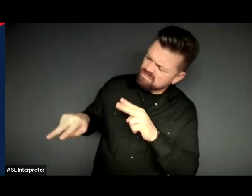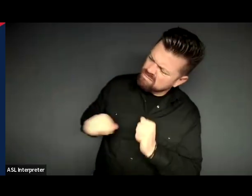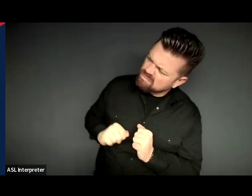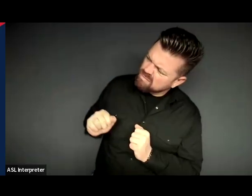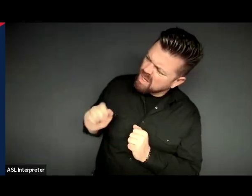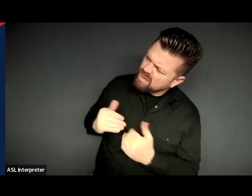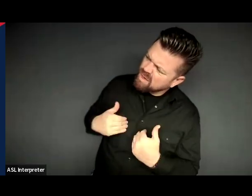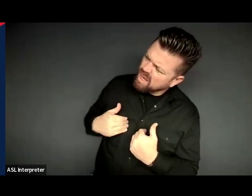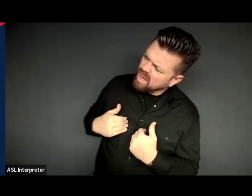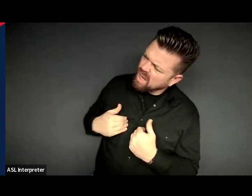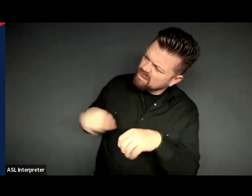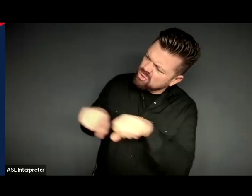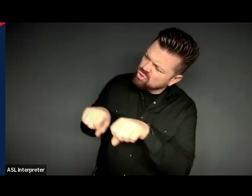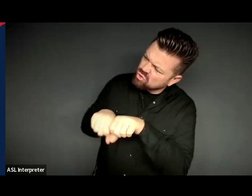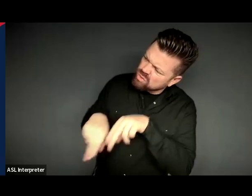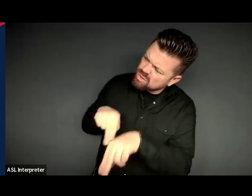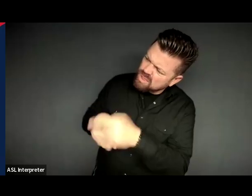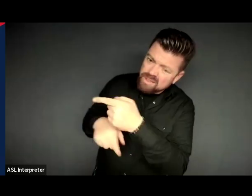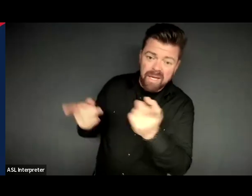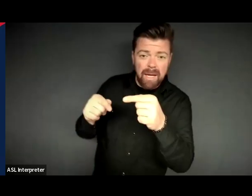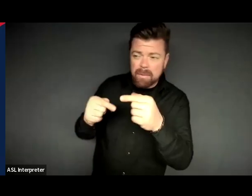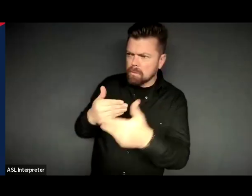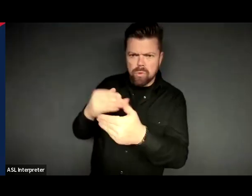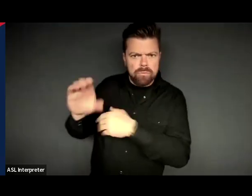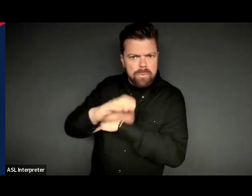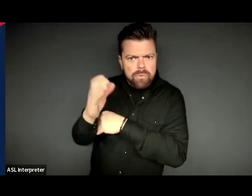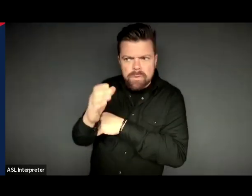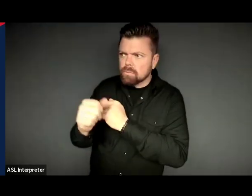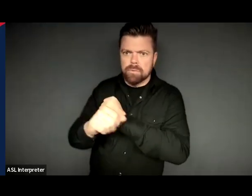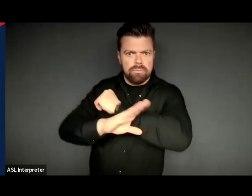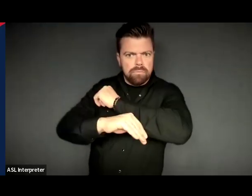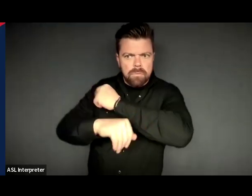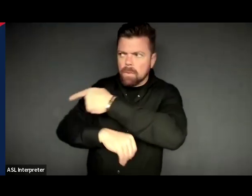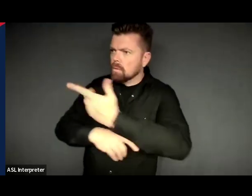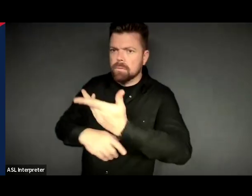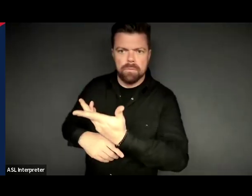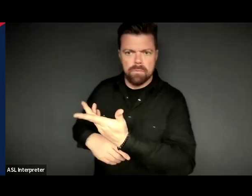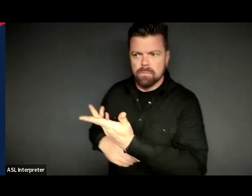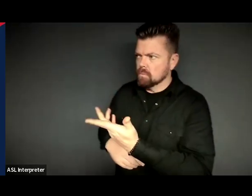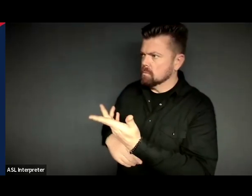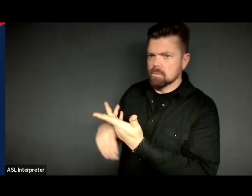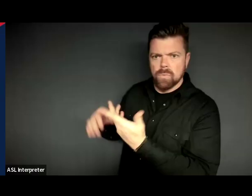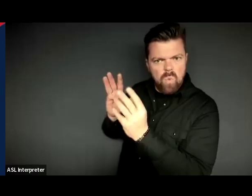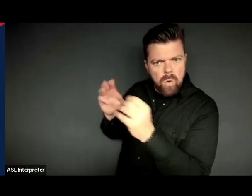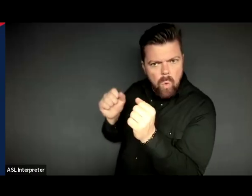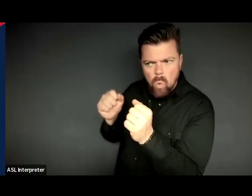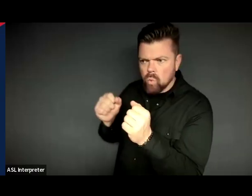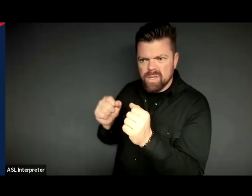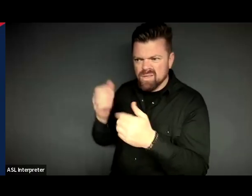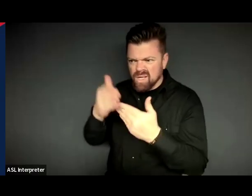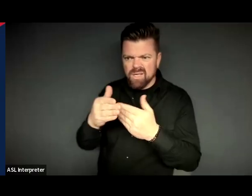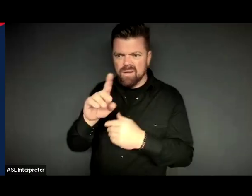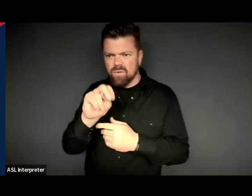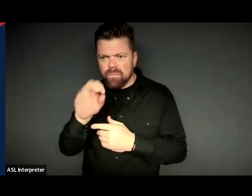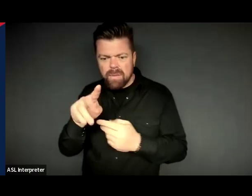and towards Christmas time, it gets cold. In November, December, at the end of the season, it's cold. And he's sitting there and his